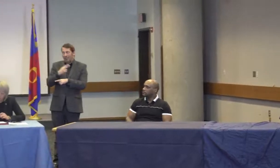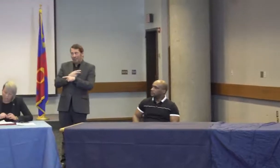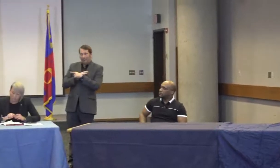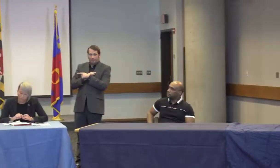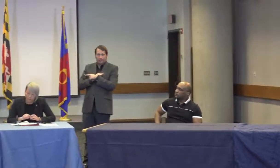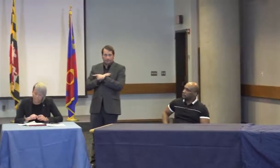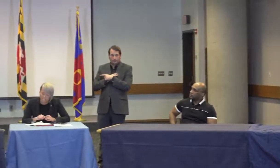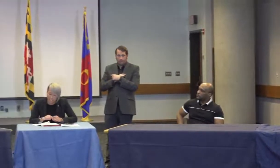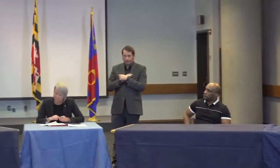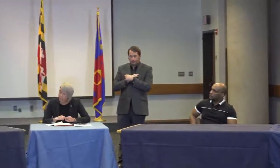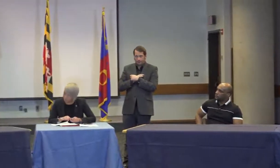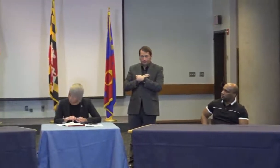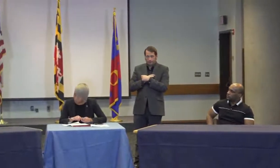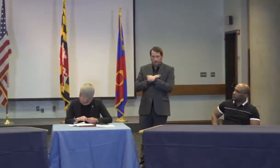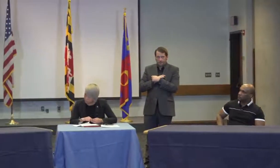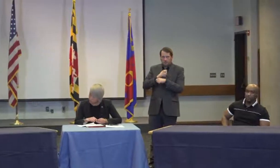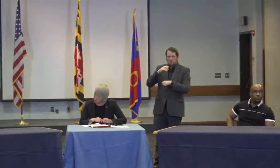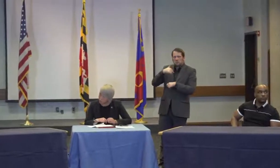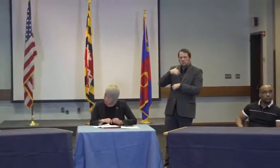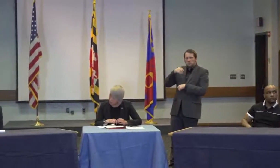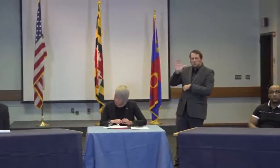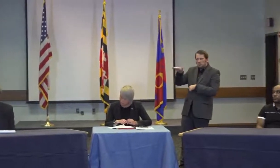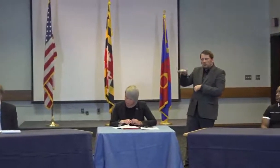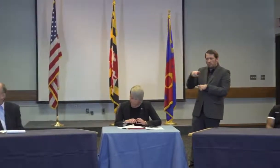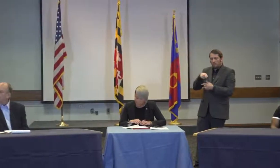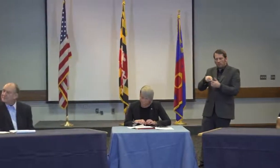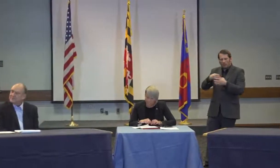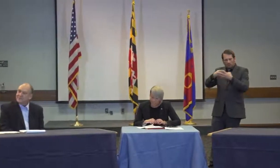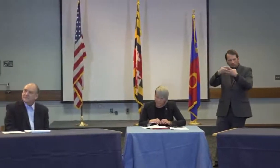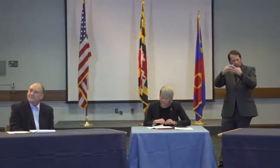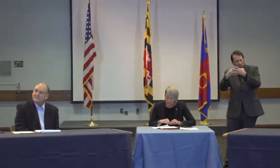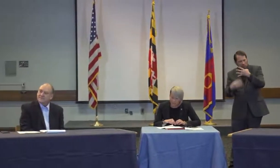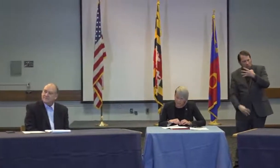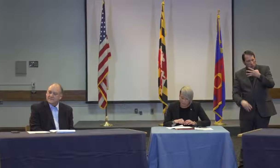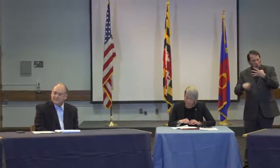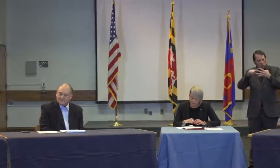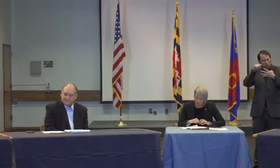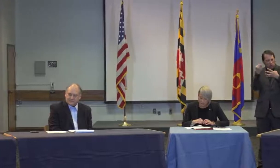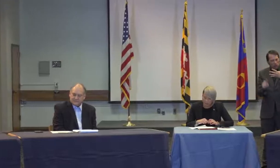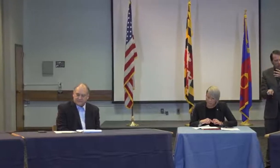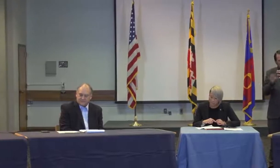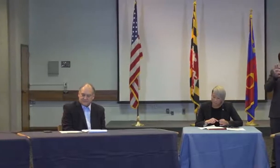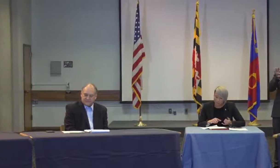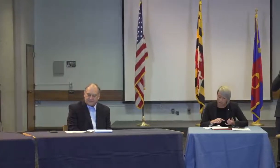one, we've received a lot of questions, and I'm sure you have as well, about